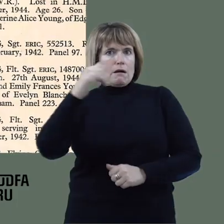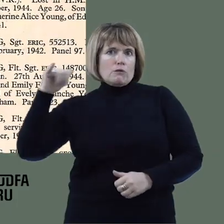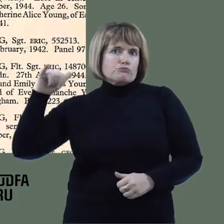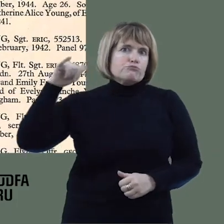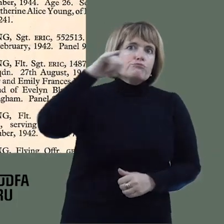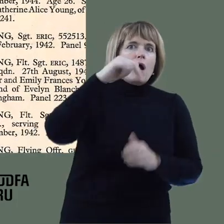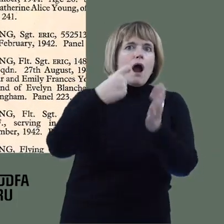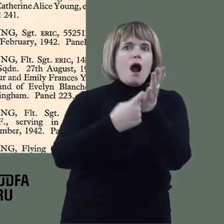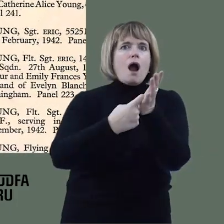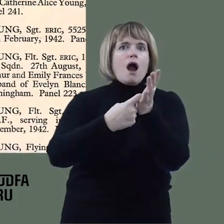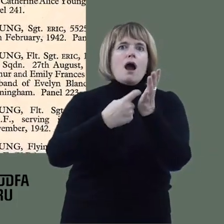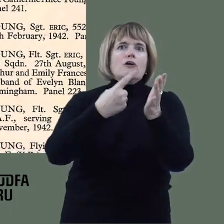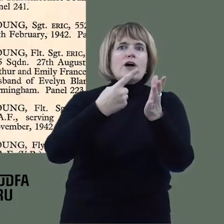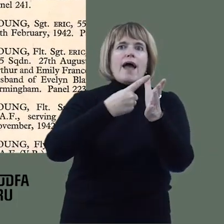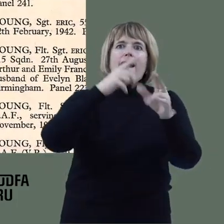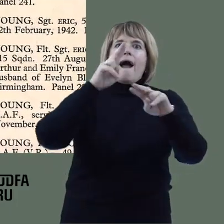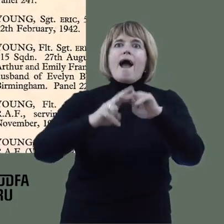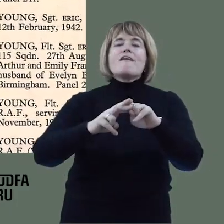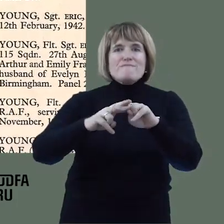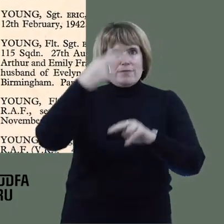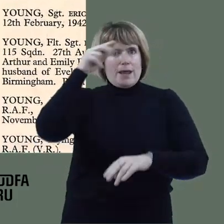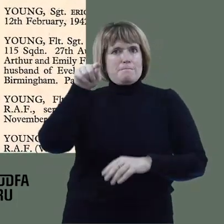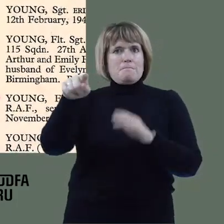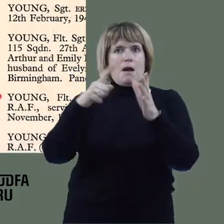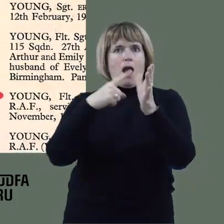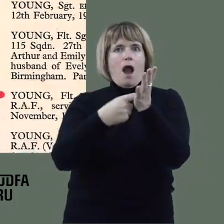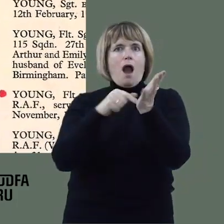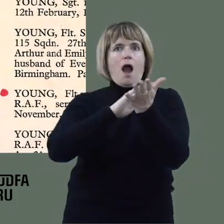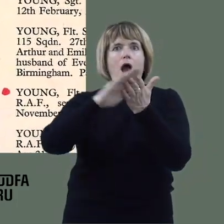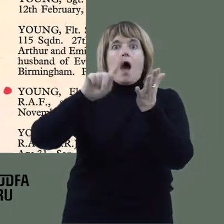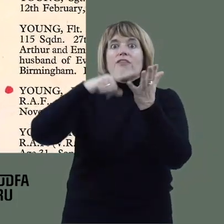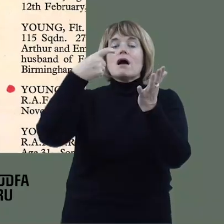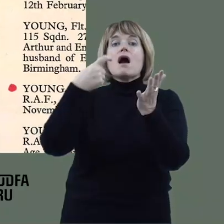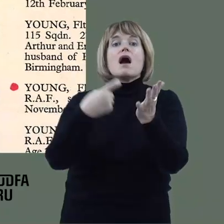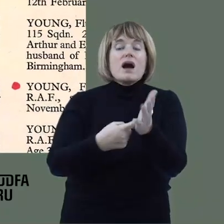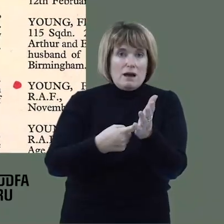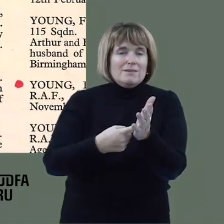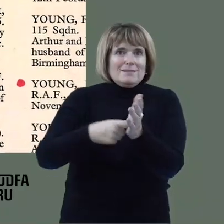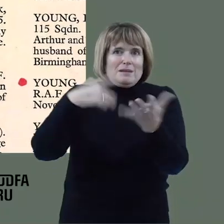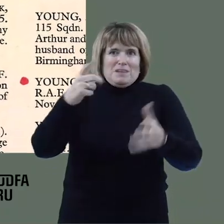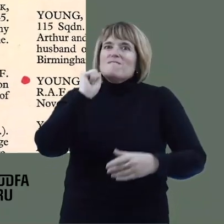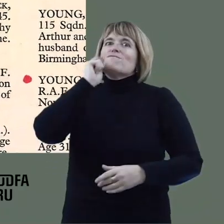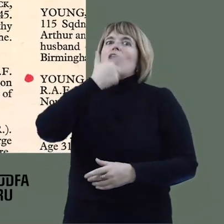my third brother, you know the name Arthur, he was in the Royal Air Force,